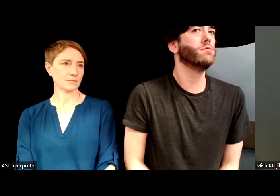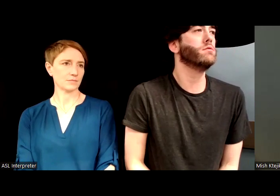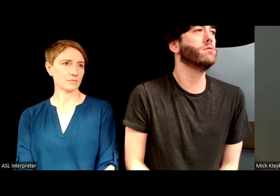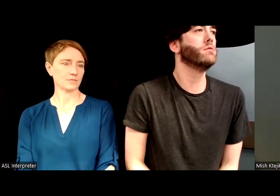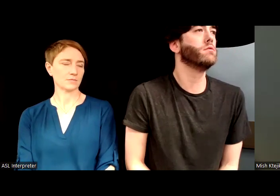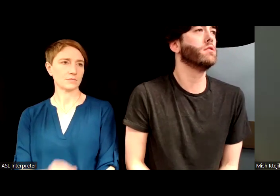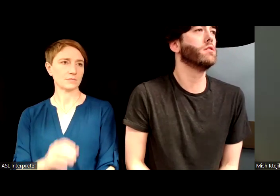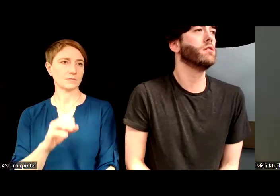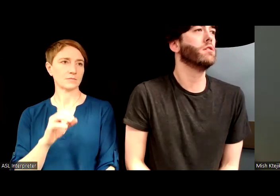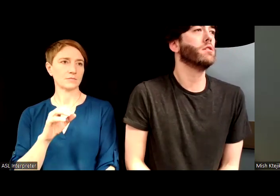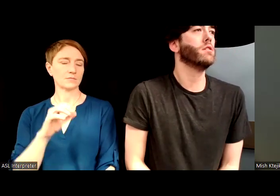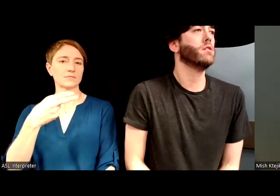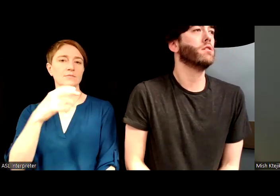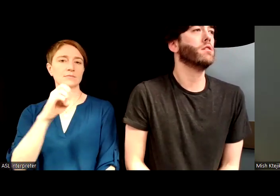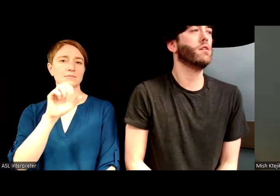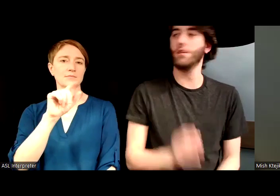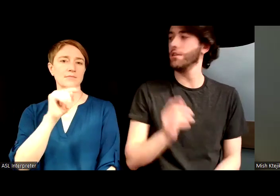So Sam, this is Heather.